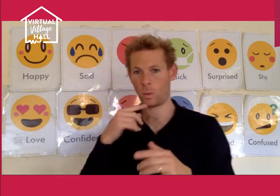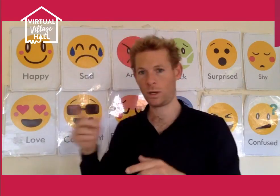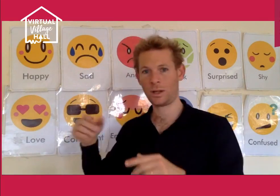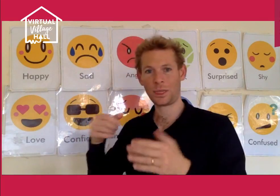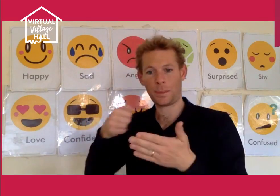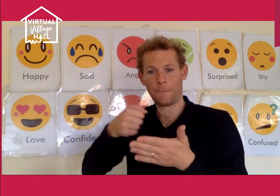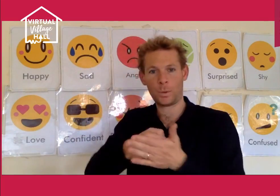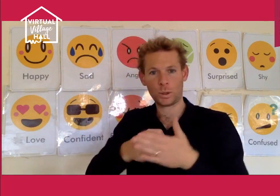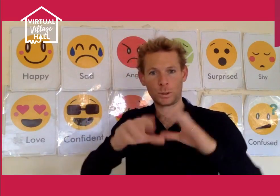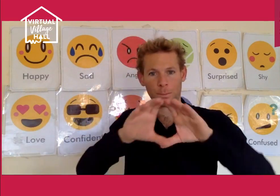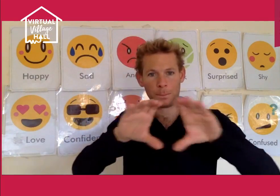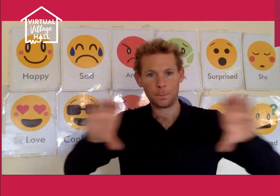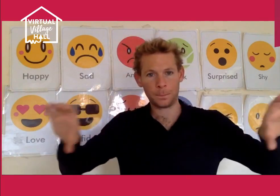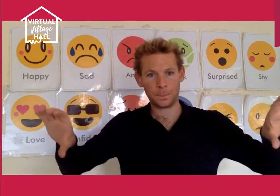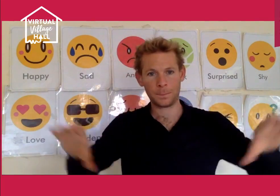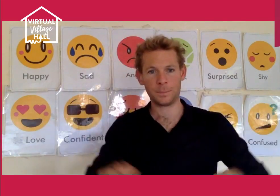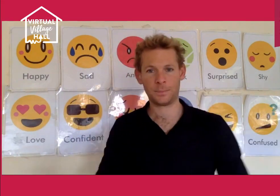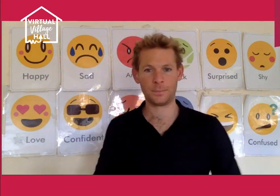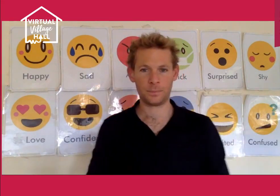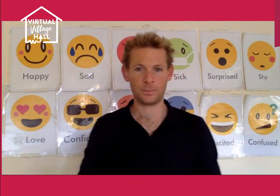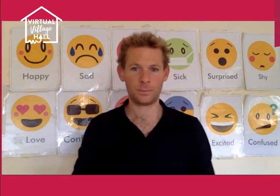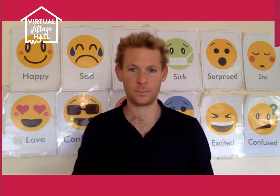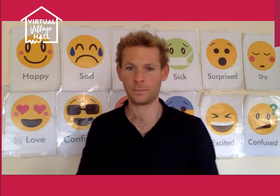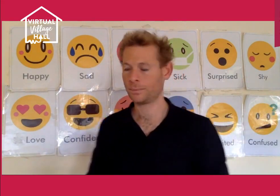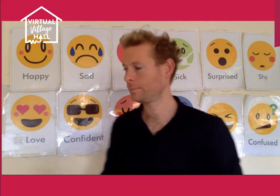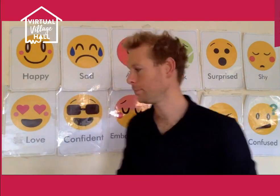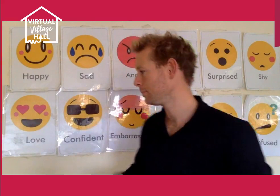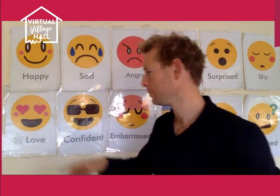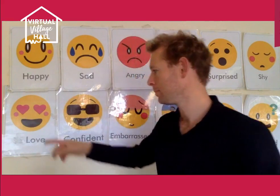Okay, well done, everyone. Now we're going to do the bottom row.